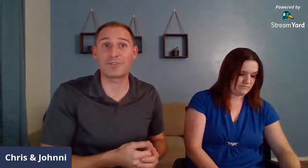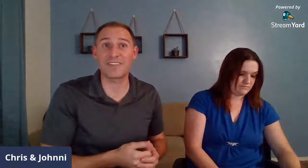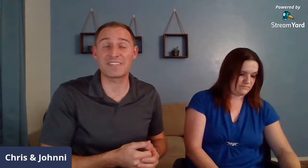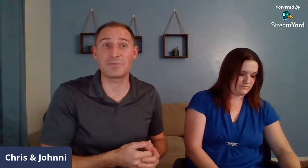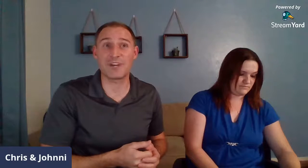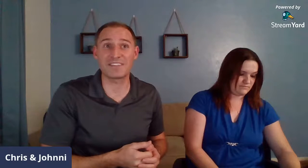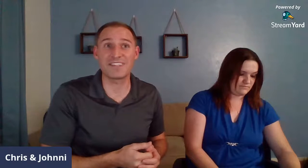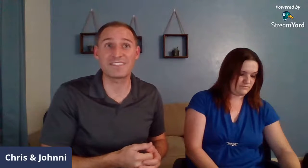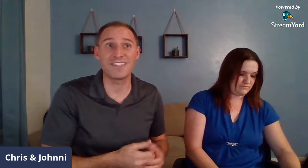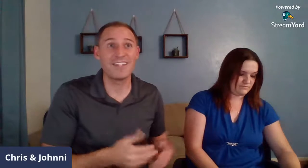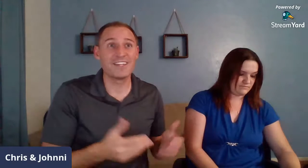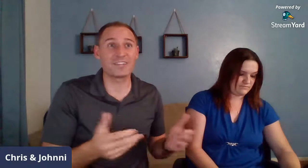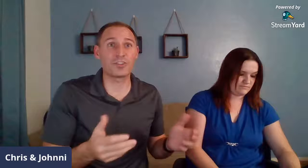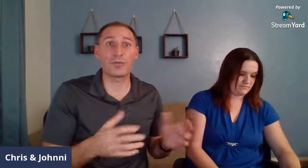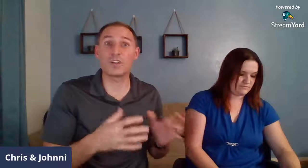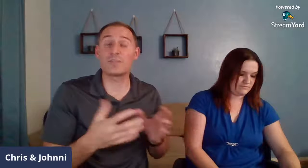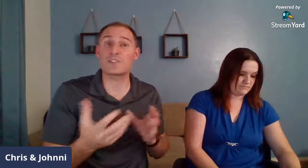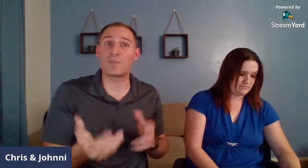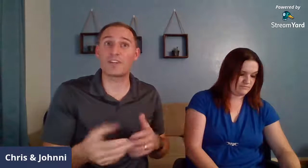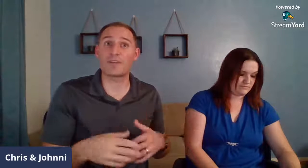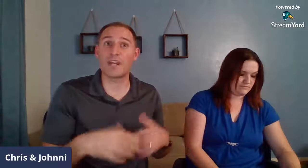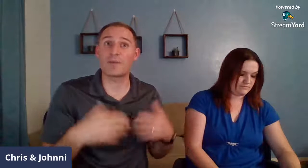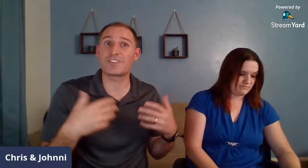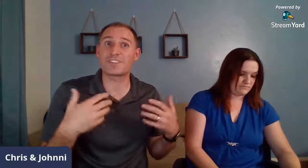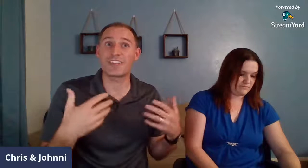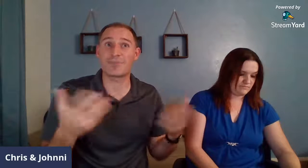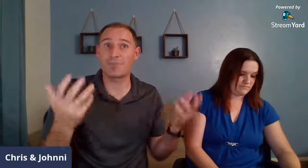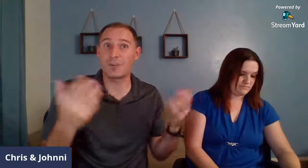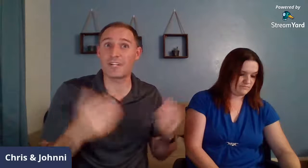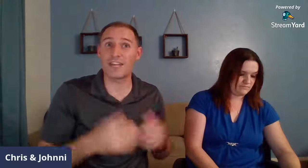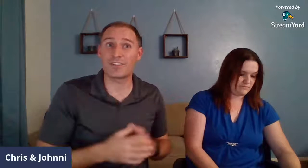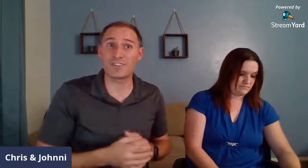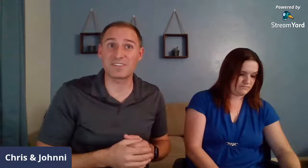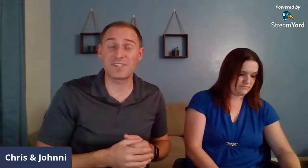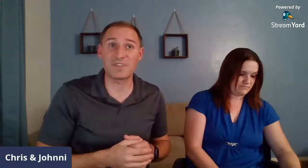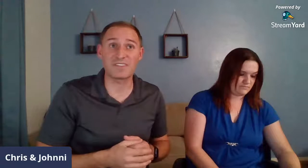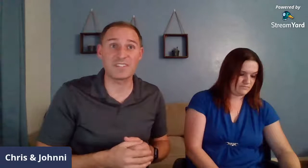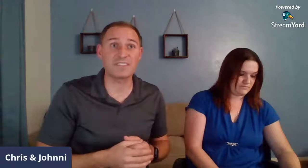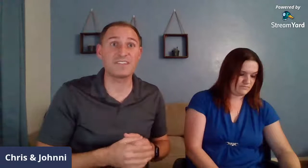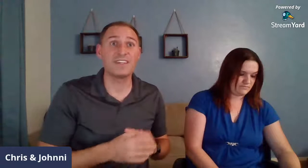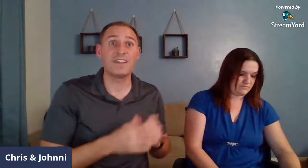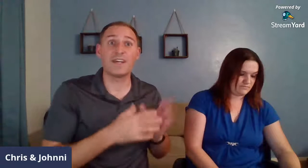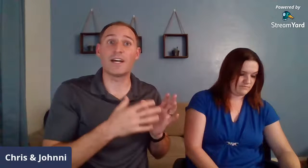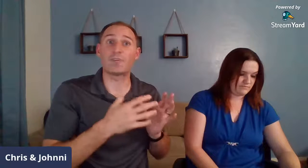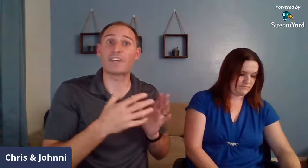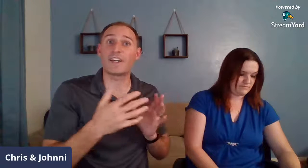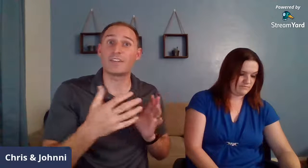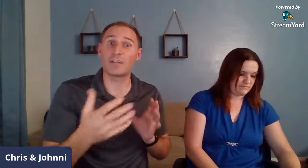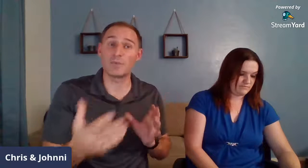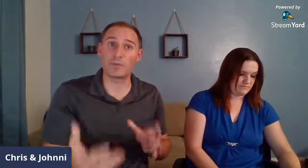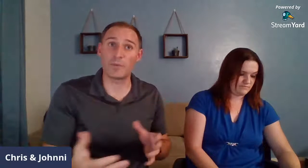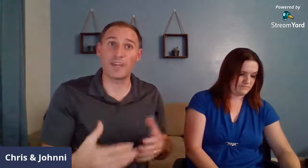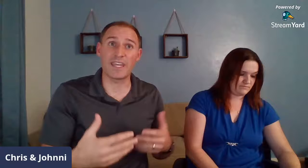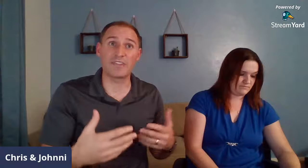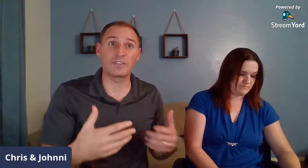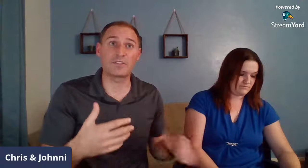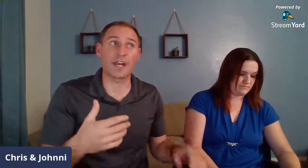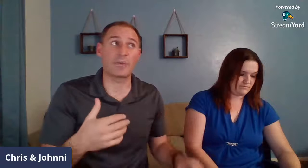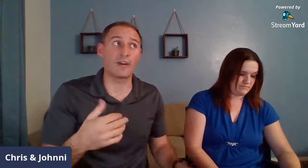that same process. So don't worry too much about the grammar. Just kind of put it out there and see what sticks. We'll talk a little bit more about ASL grammar. I